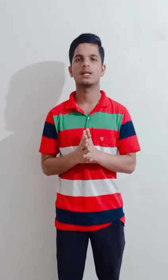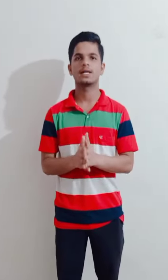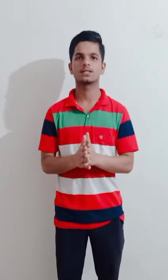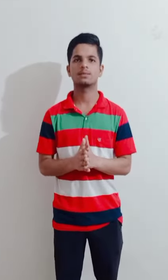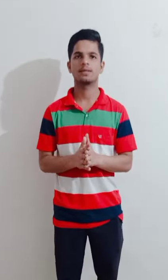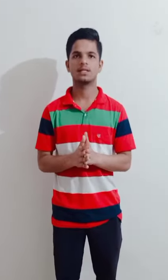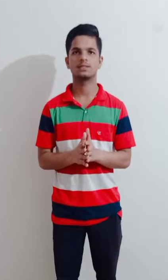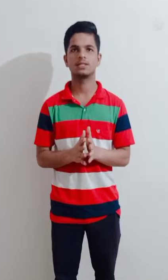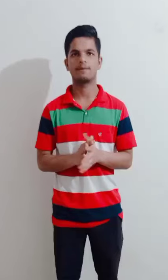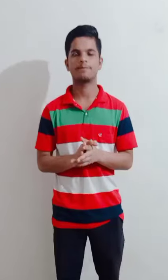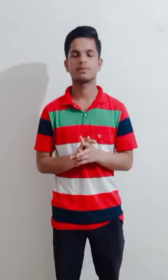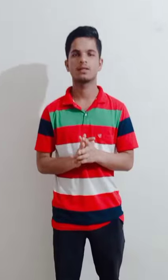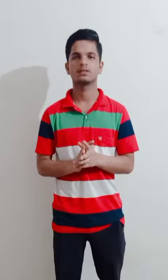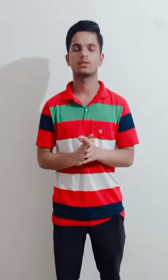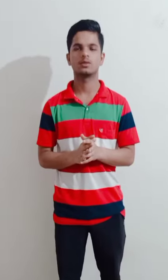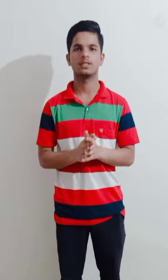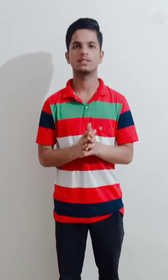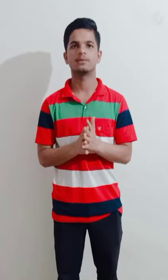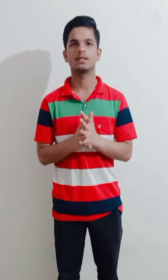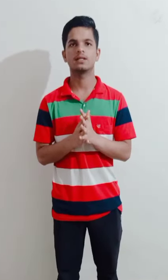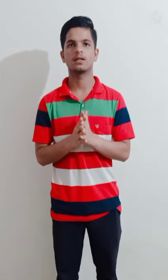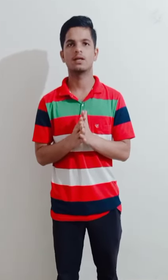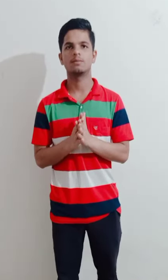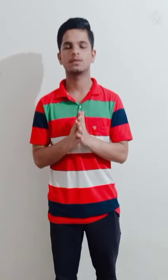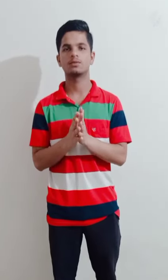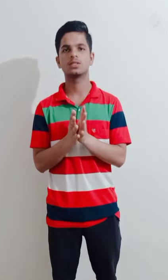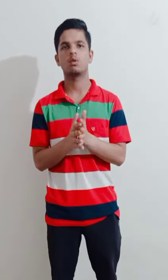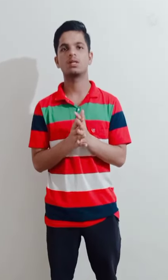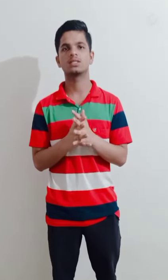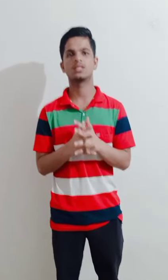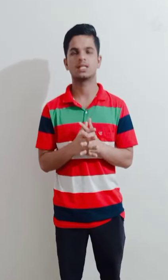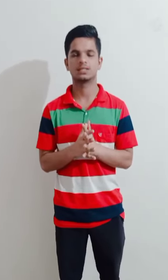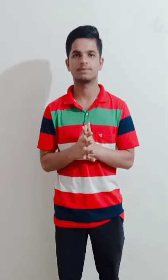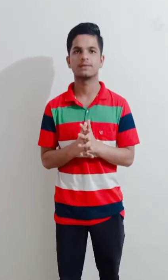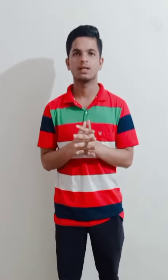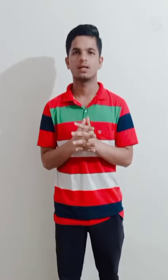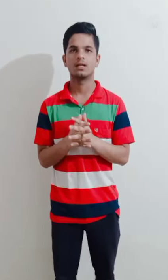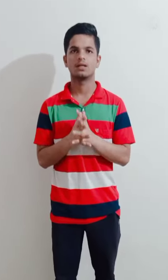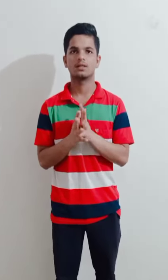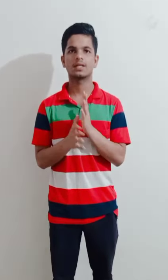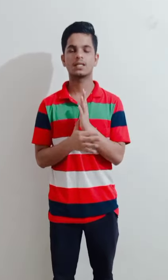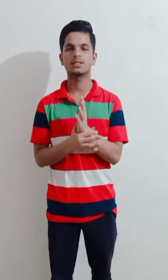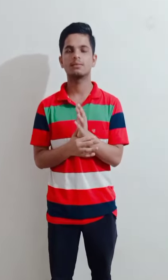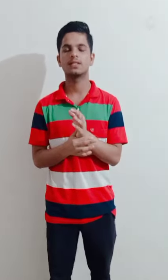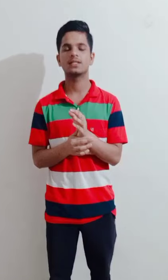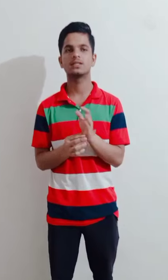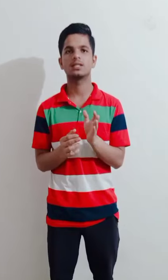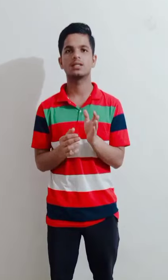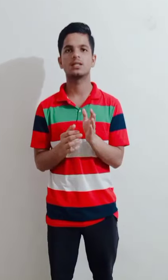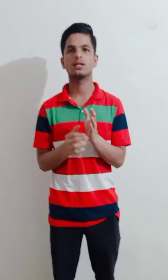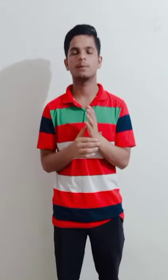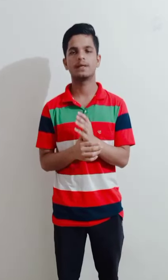recursion method in Java. So let's begin. First we see what is recursion. Recursion method is a method which